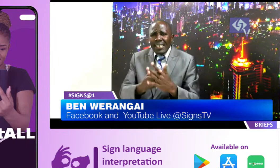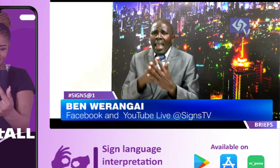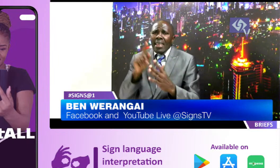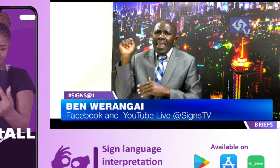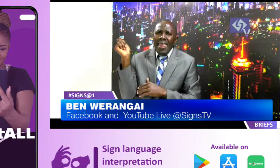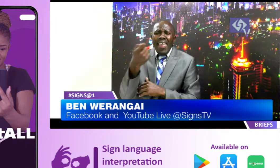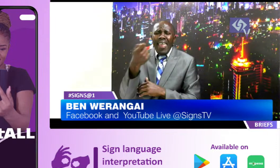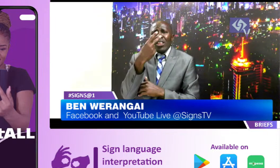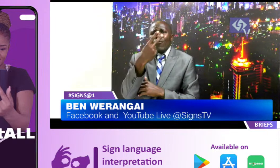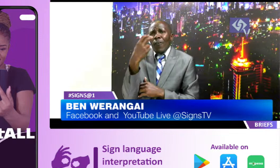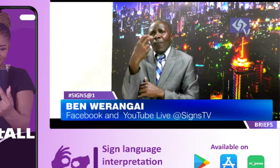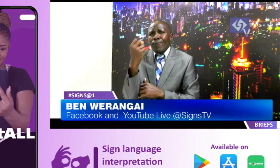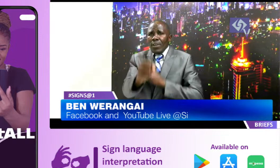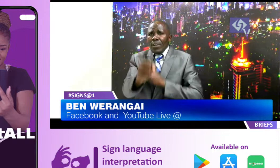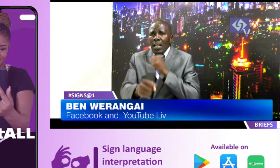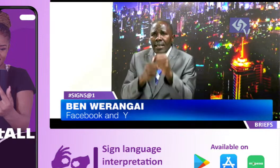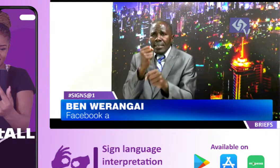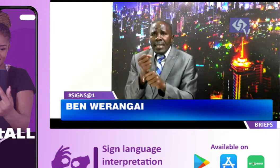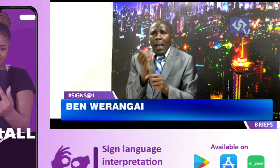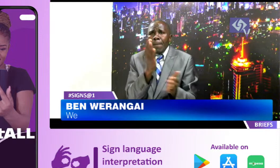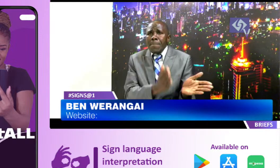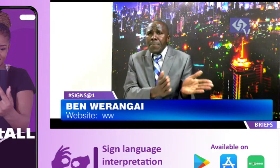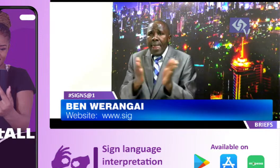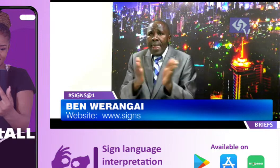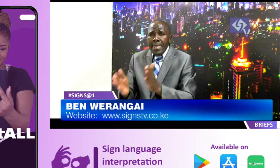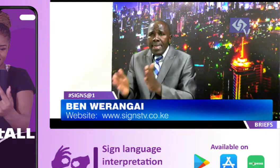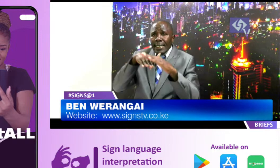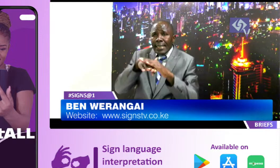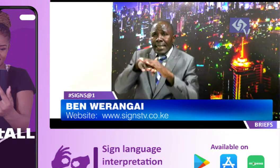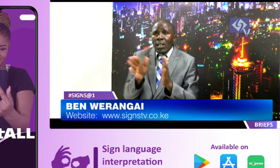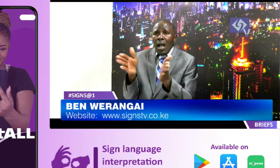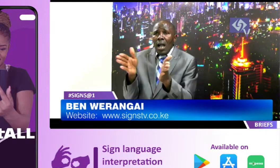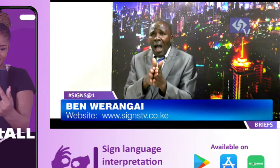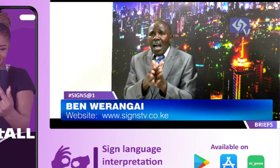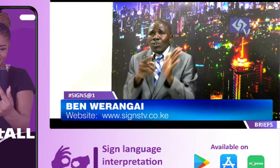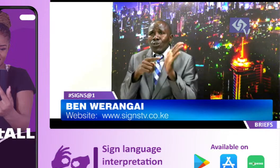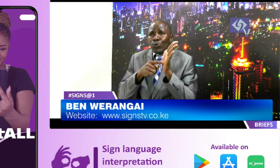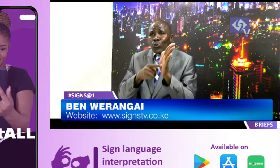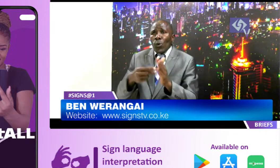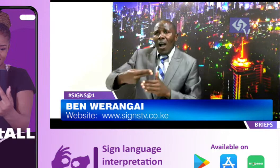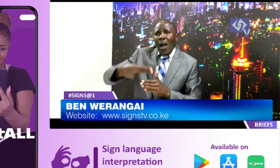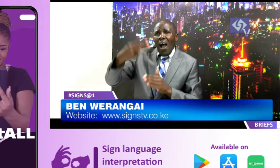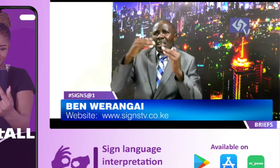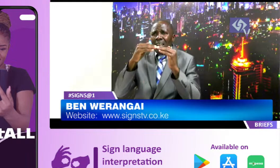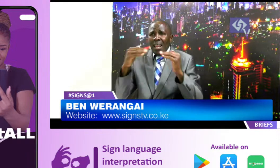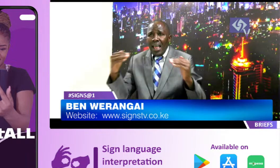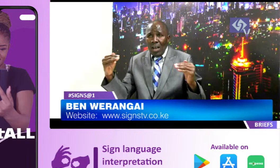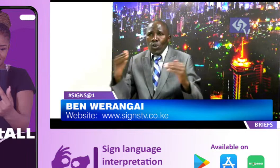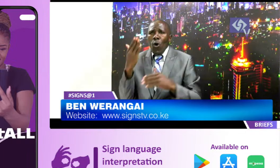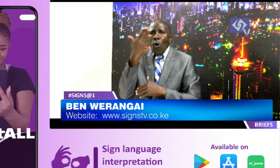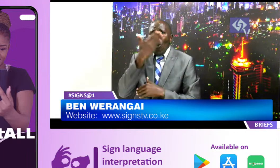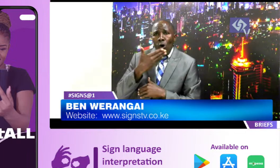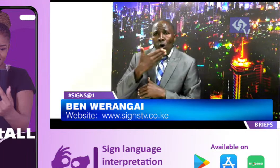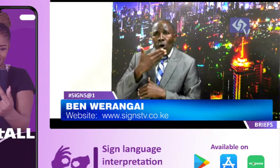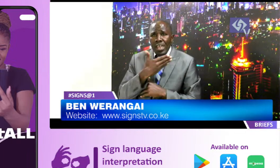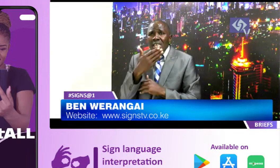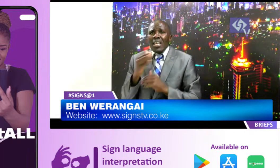exploration phase, marking the start of Kenya's 25-year plan to extract and